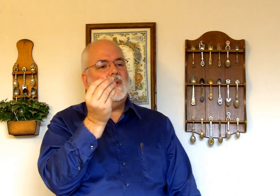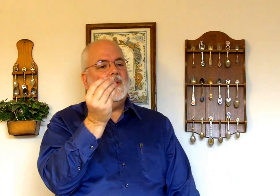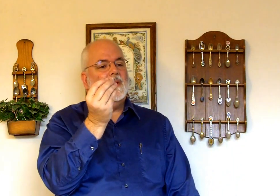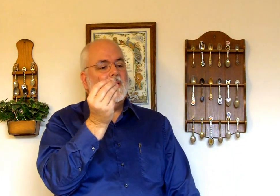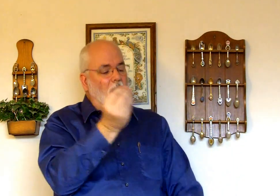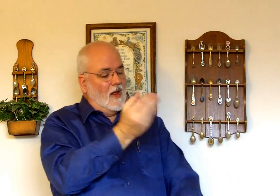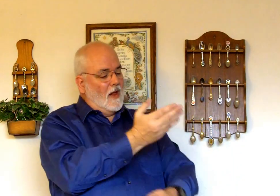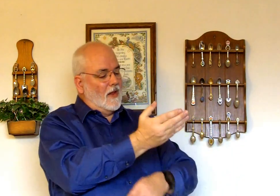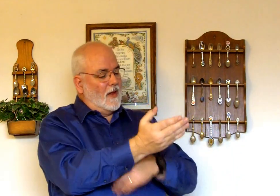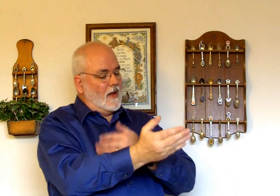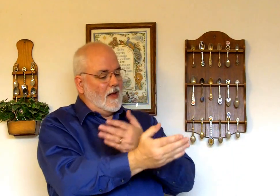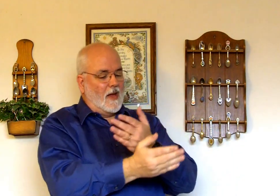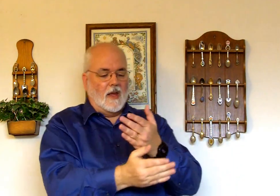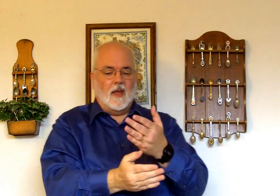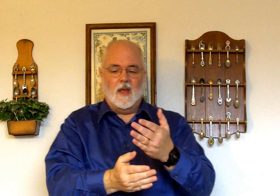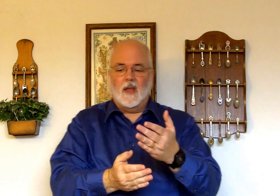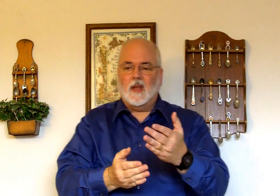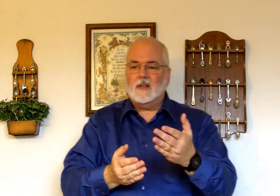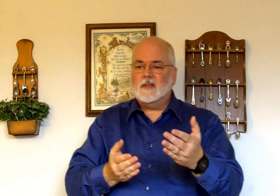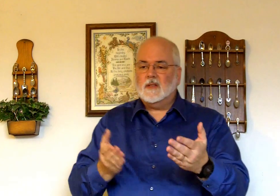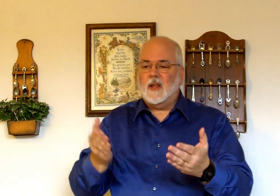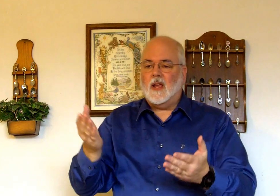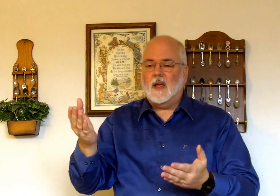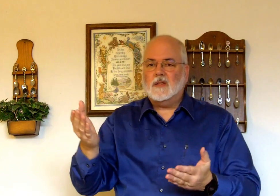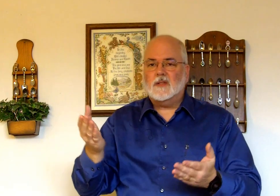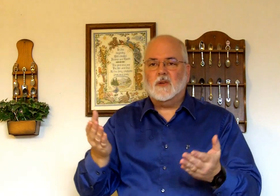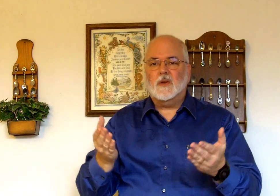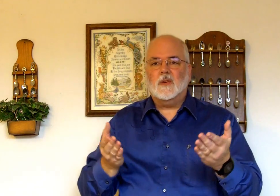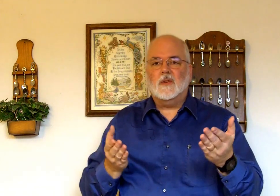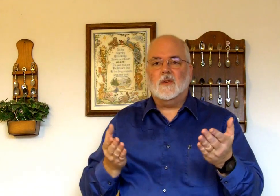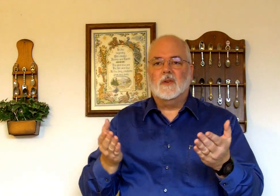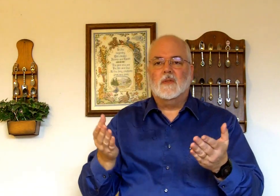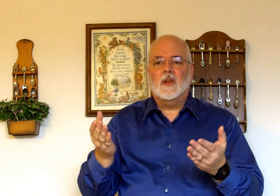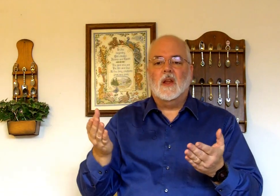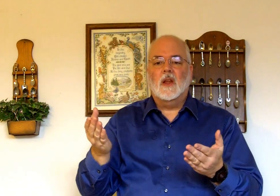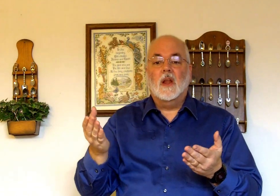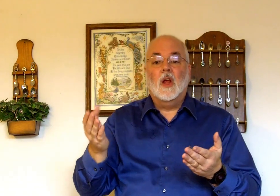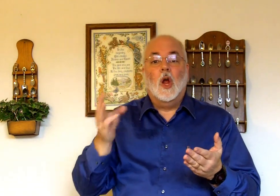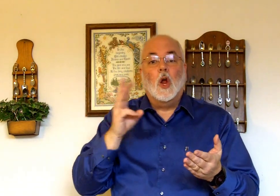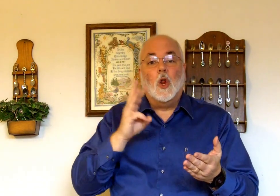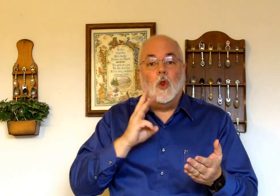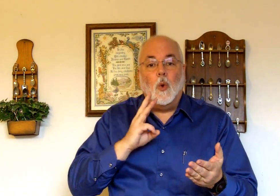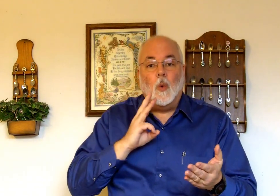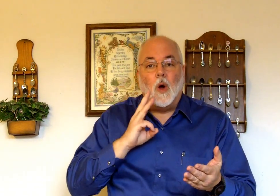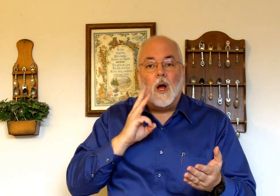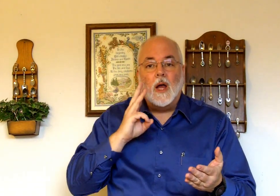beautiful the hand that served the